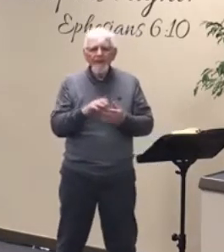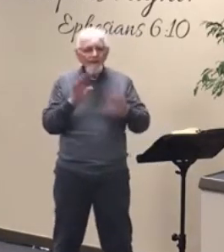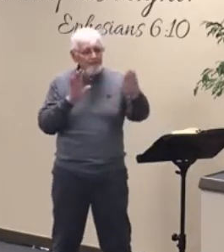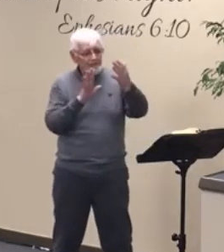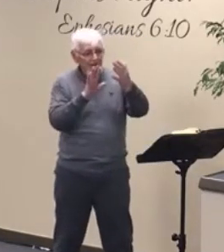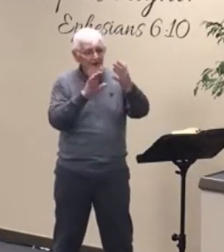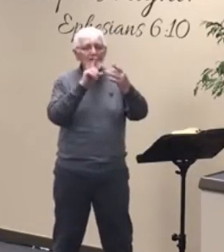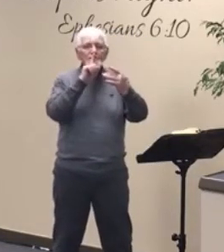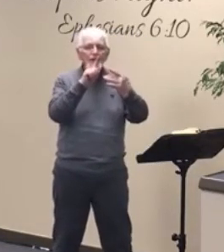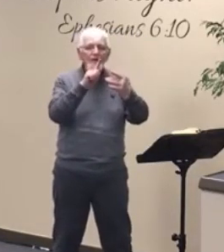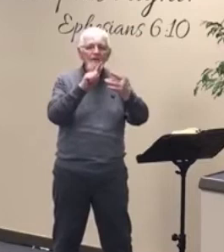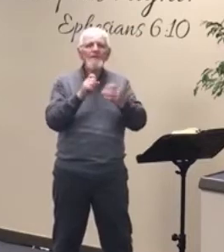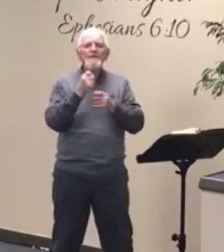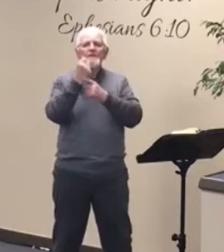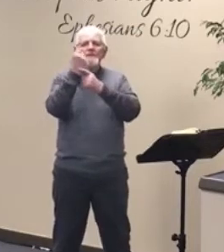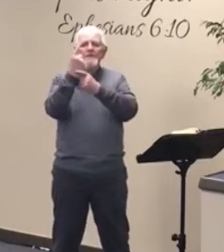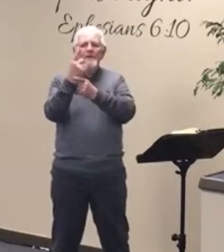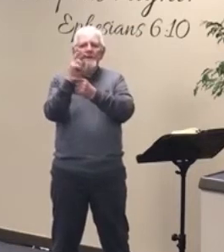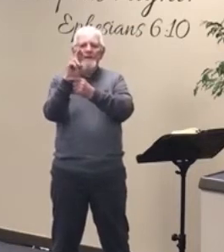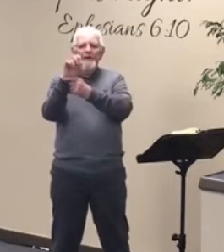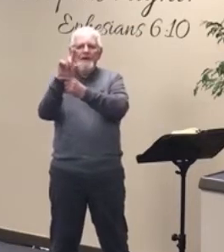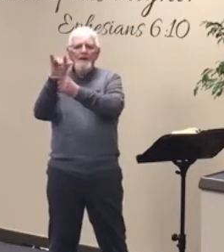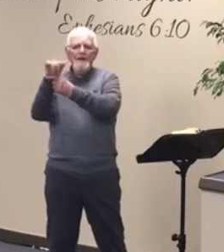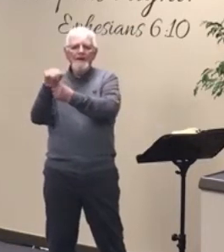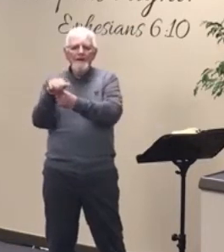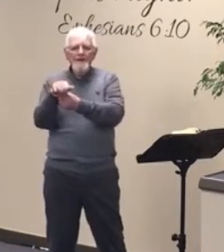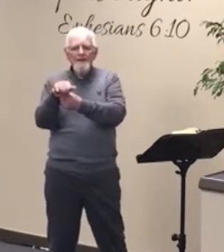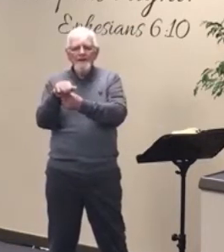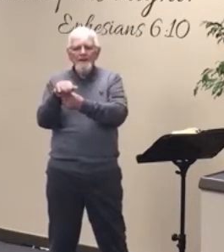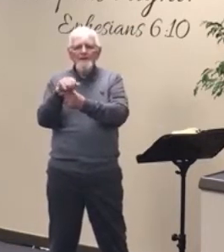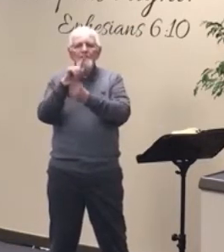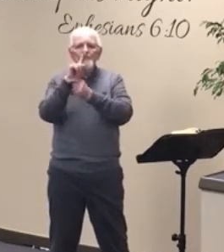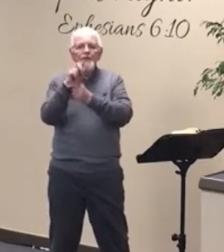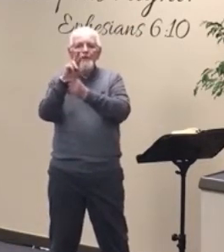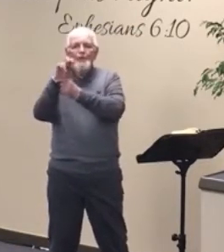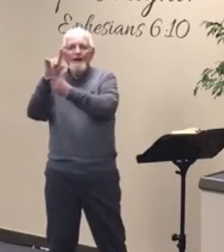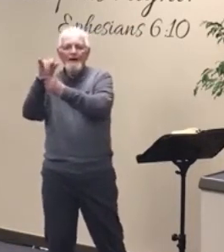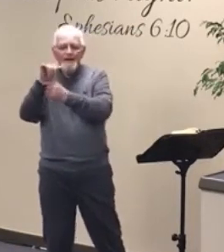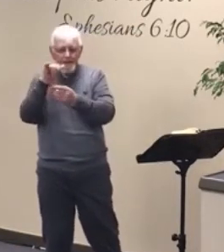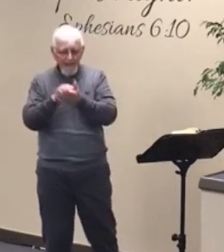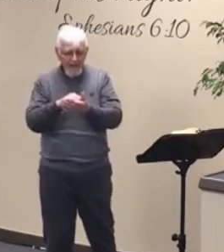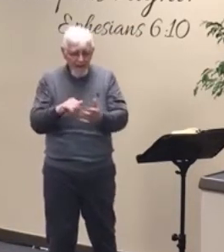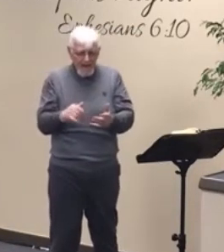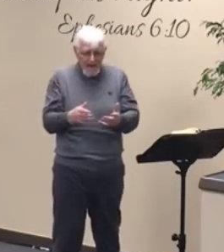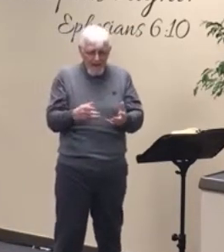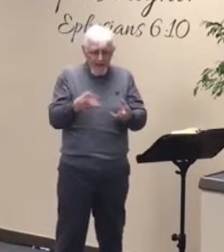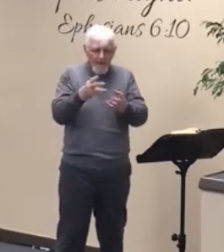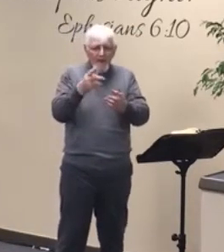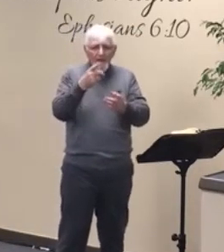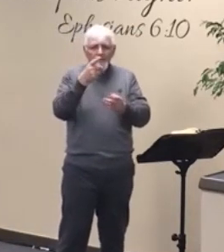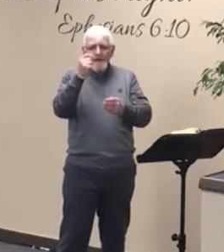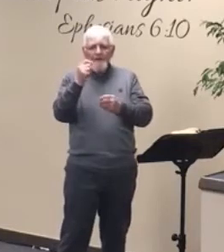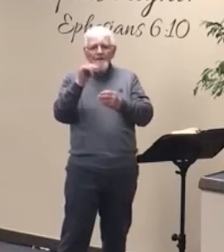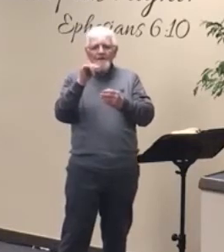truth of reality. And the truth of reality is, this is how it is because this is how it is.